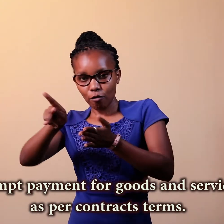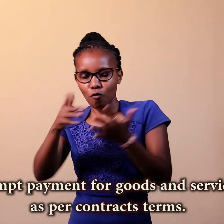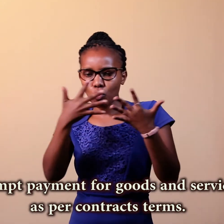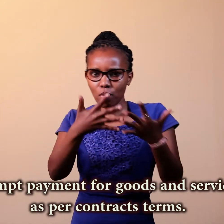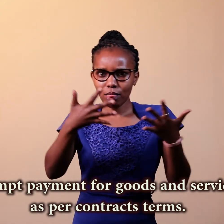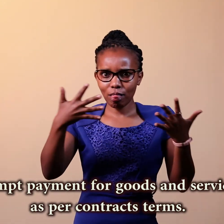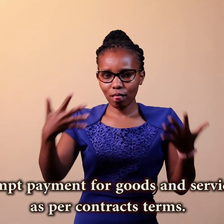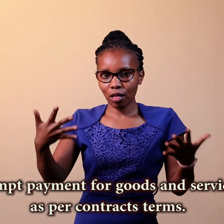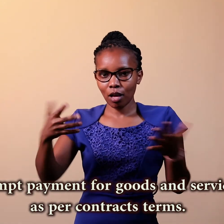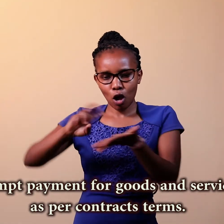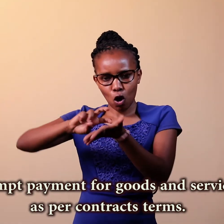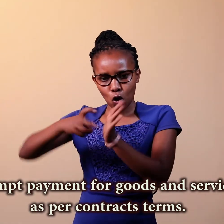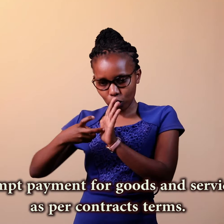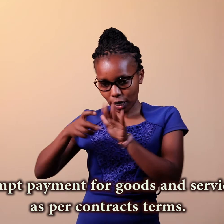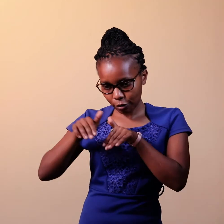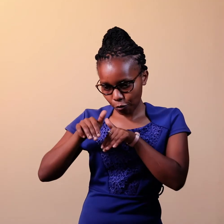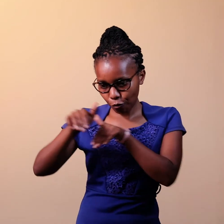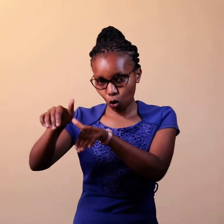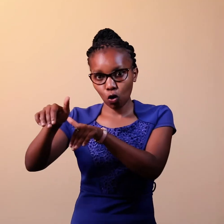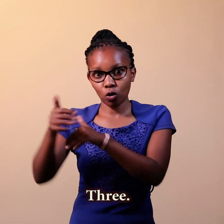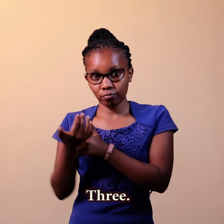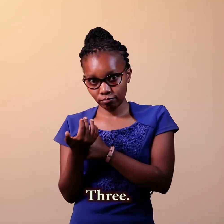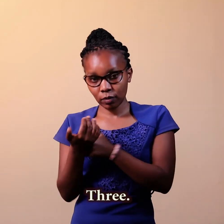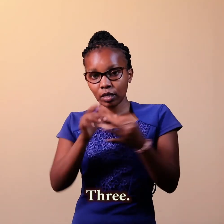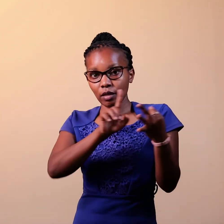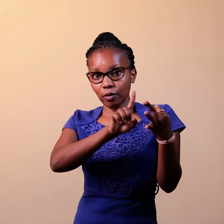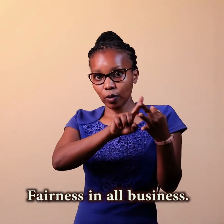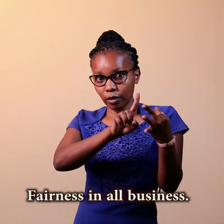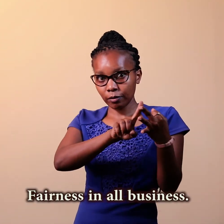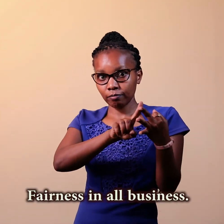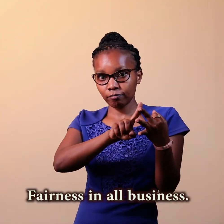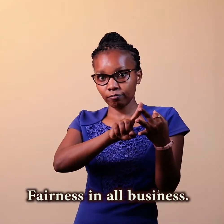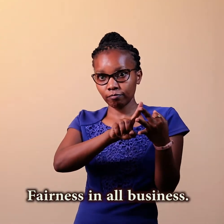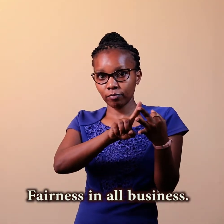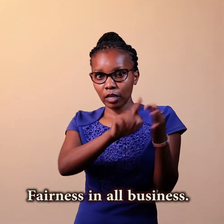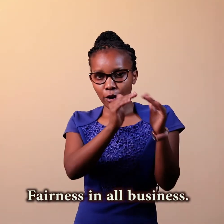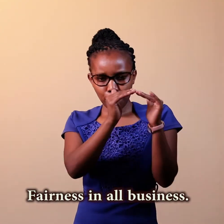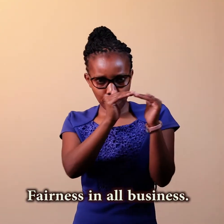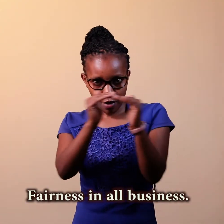as per contract terms. And three, fairness in all business.